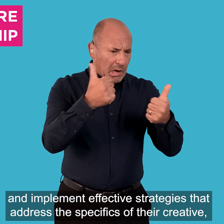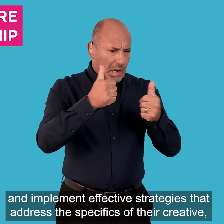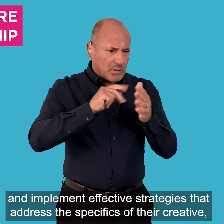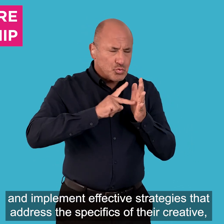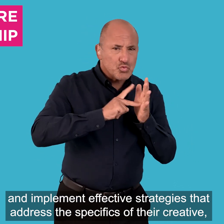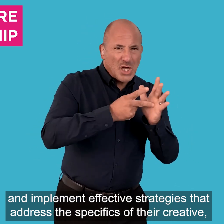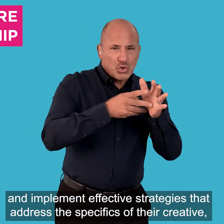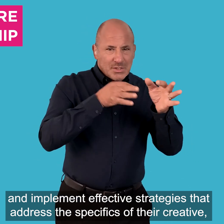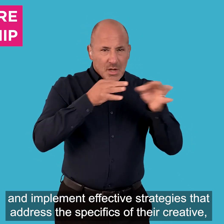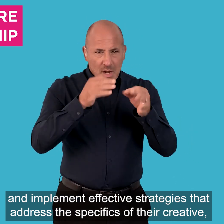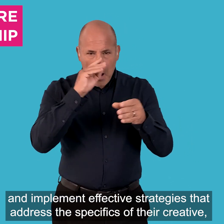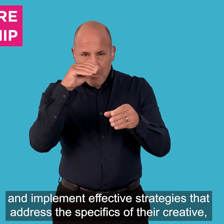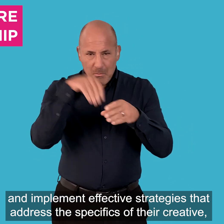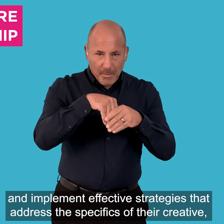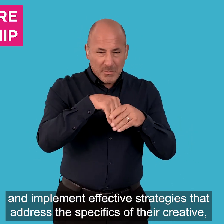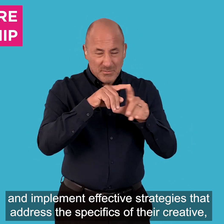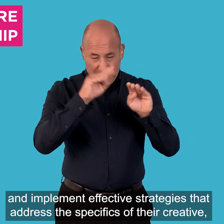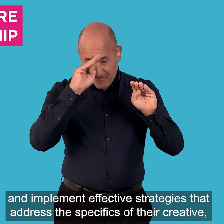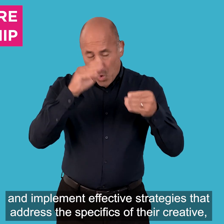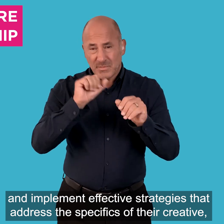the specifics of their creative,